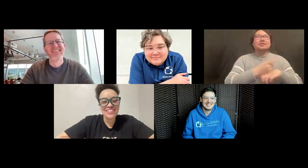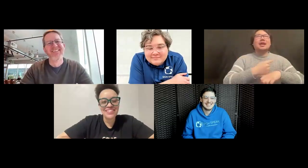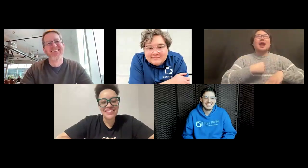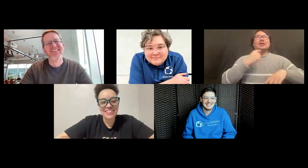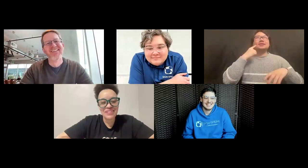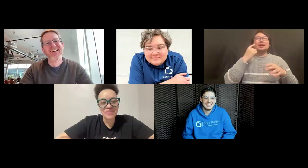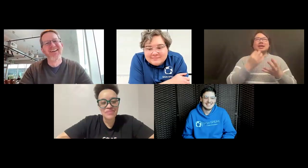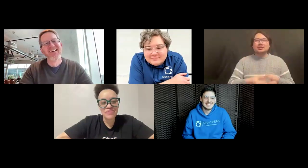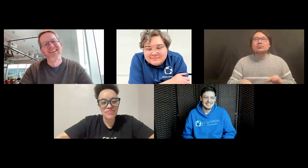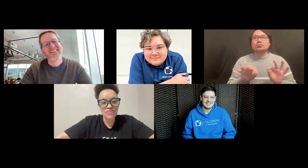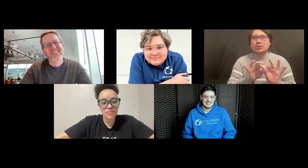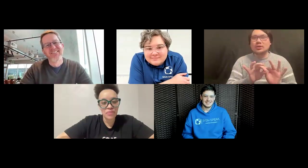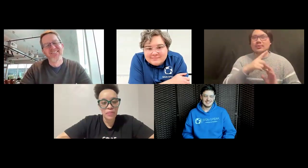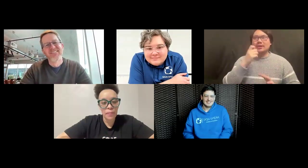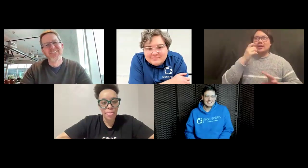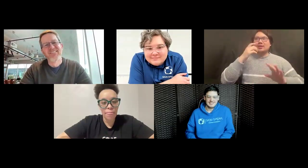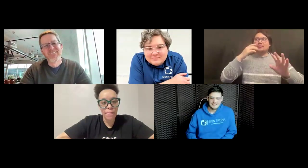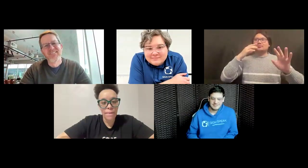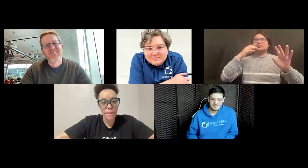yeah, so at the end of the day, I think it's important